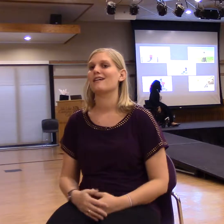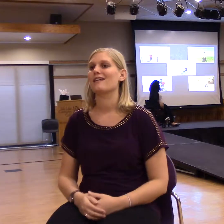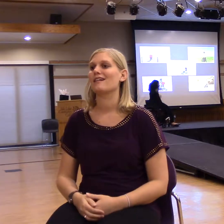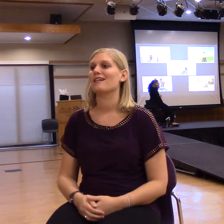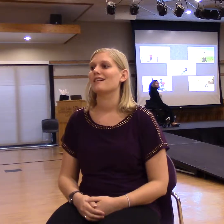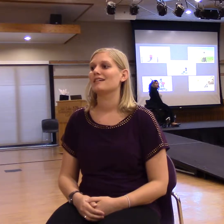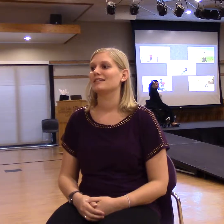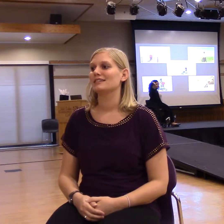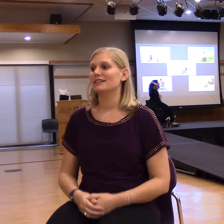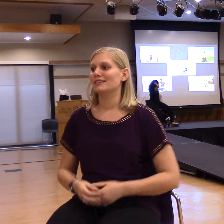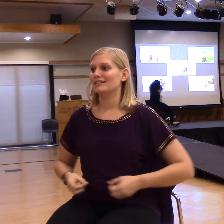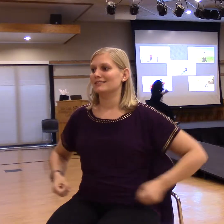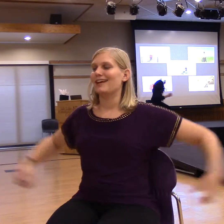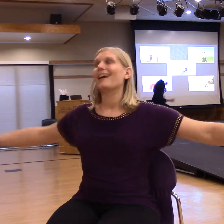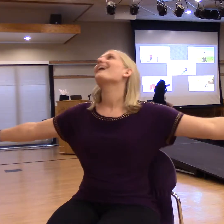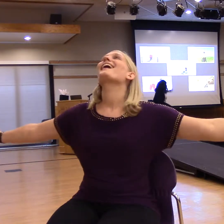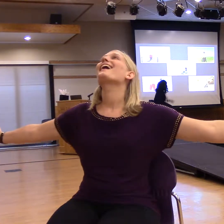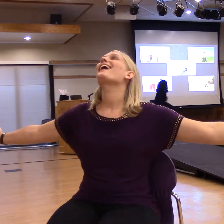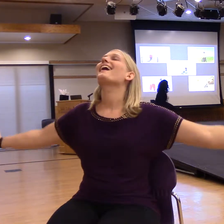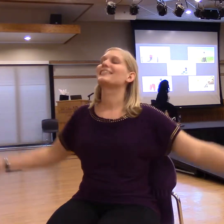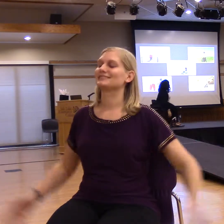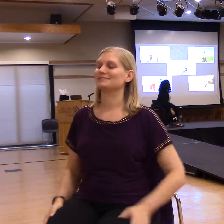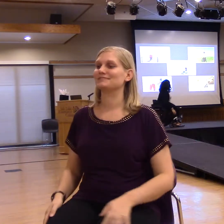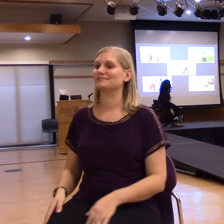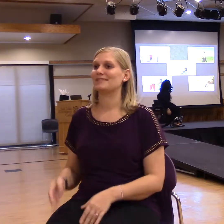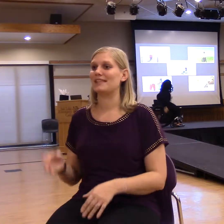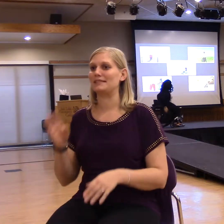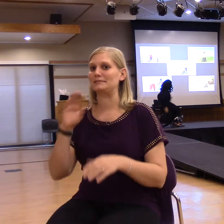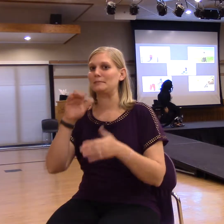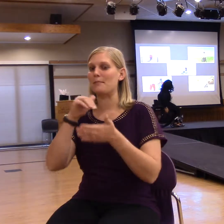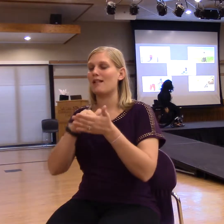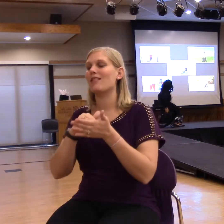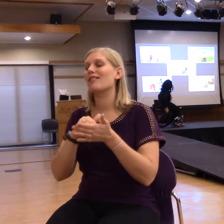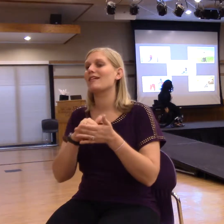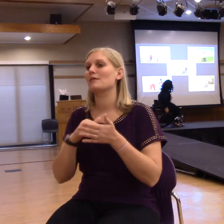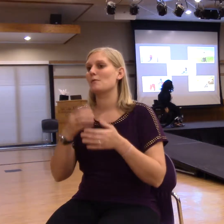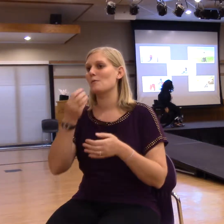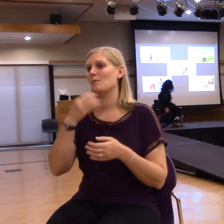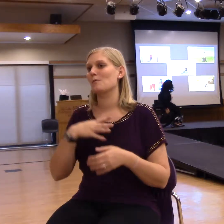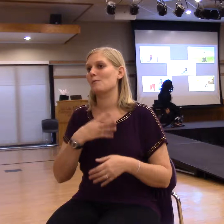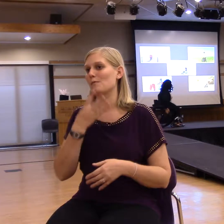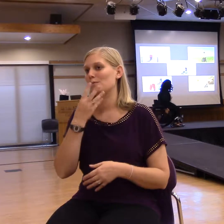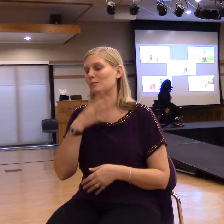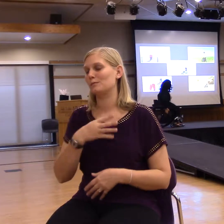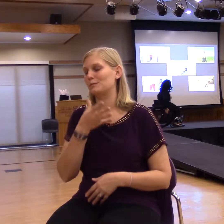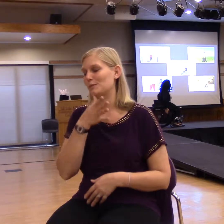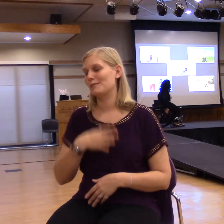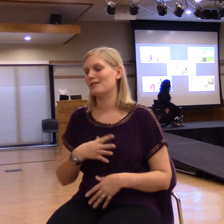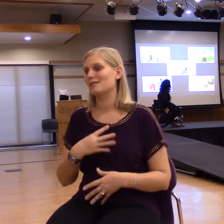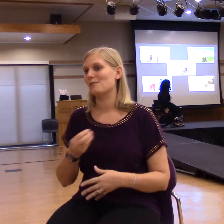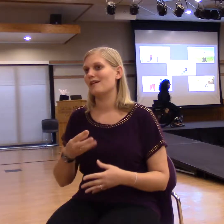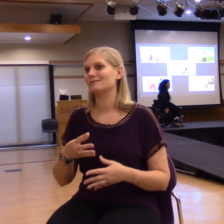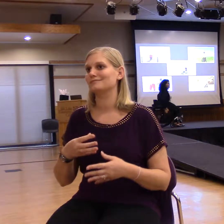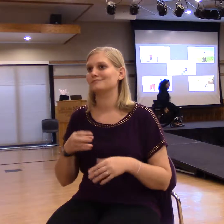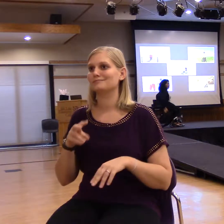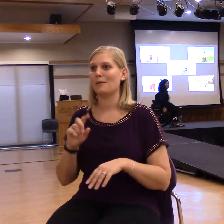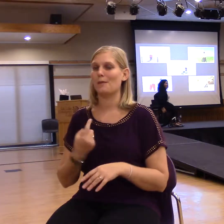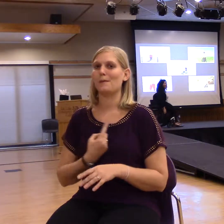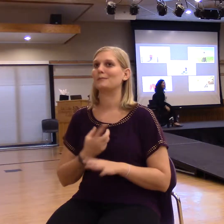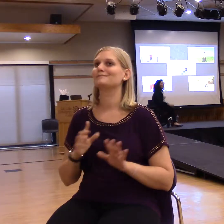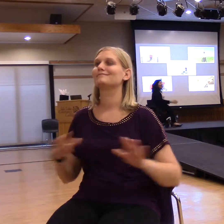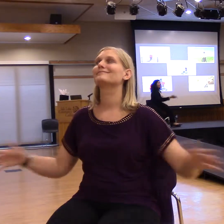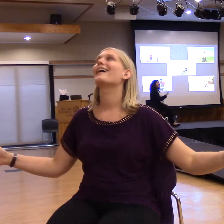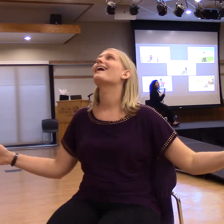difficult. Arms out, right? And then the middle image, another white woman in a hospital chair, alone in a field, arms